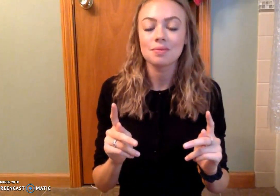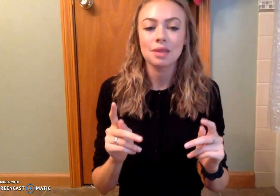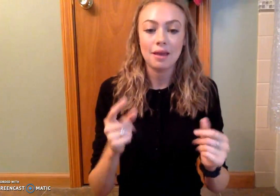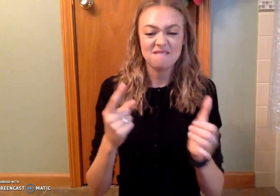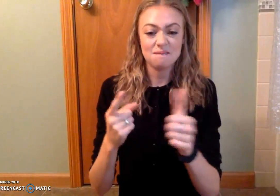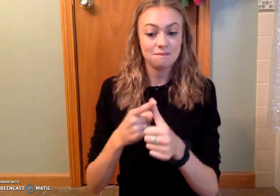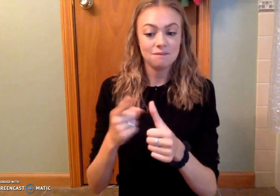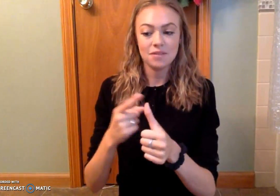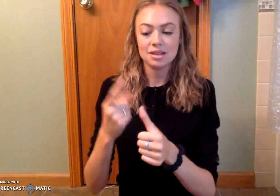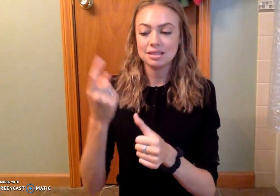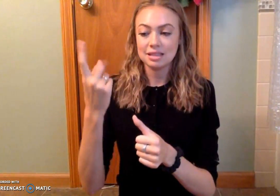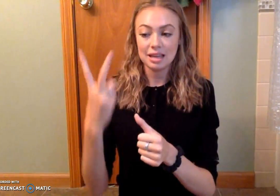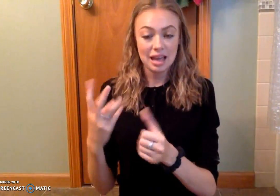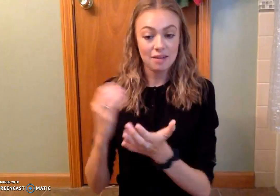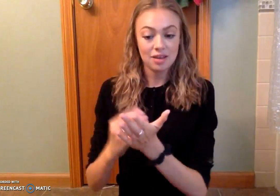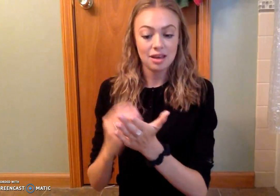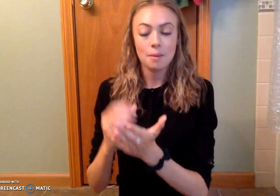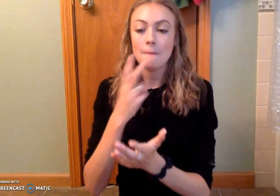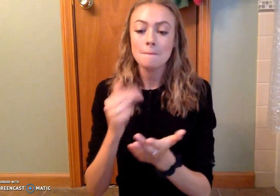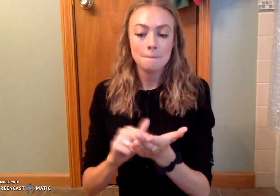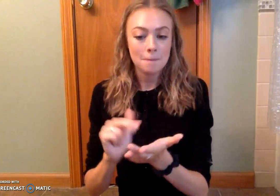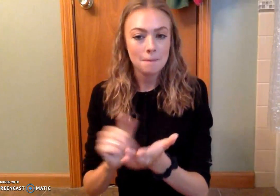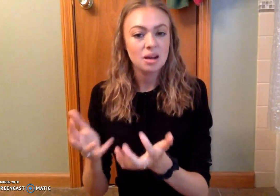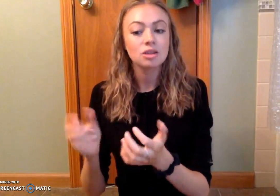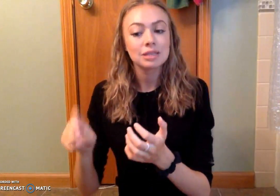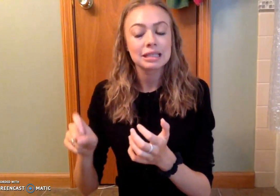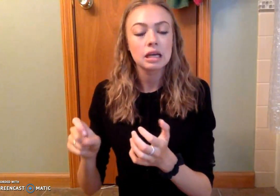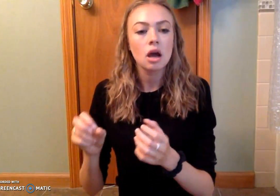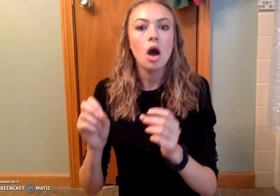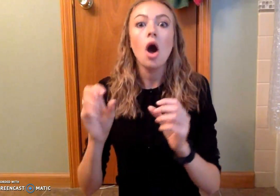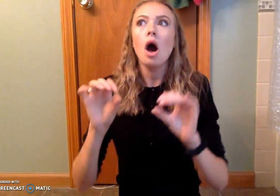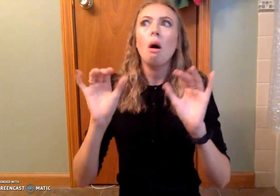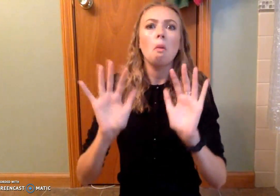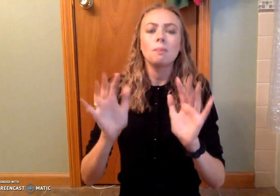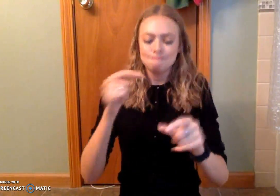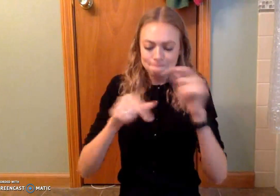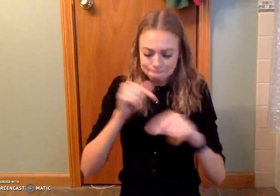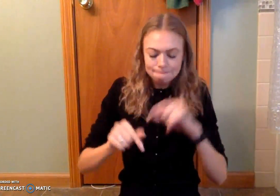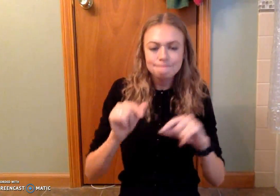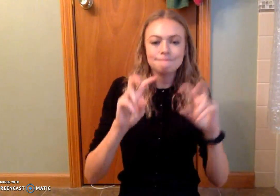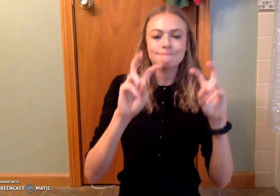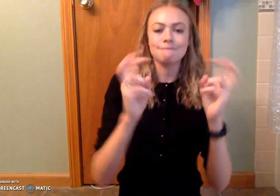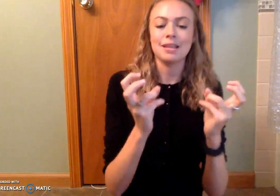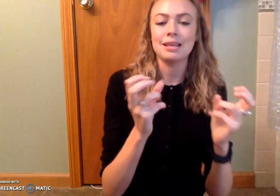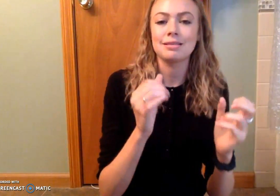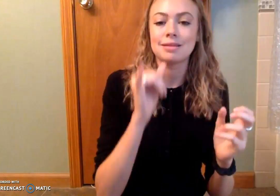butter. Oh, I guess I better tell you the name of the recipe first, right? And it is a spinach